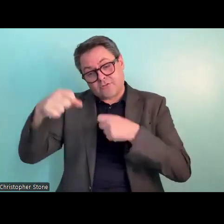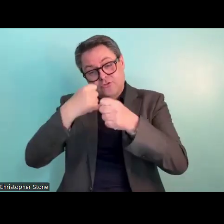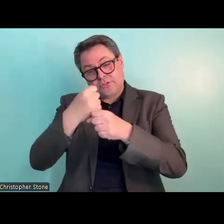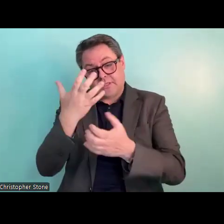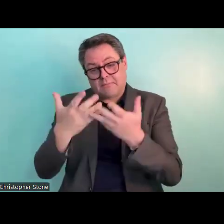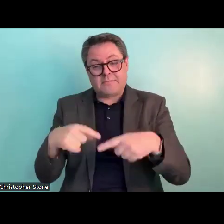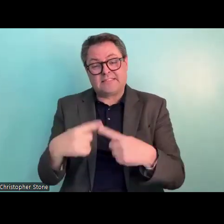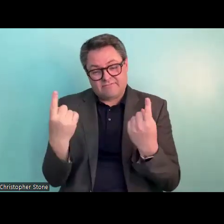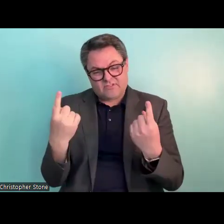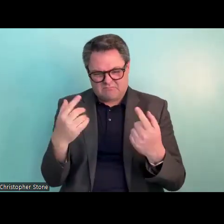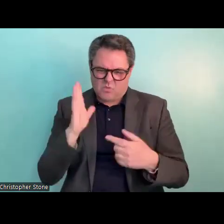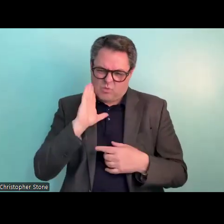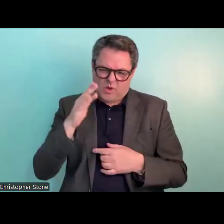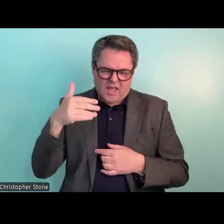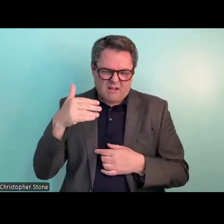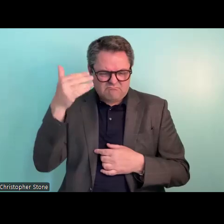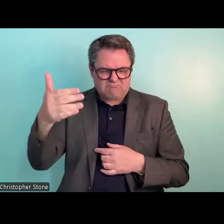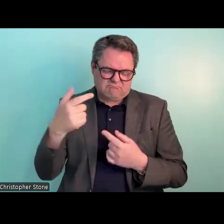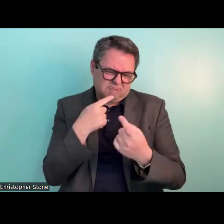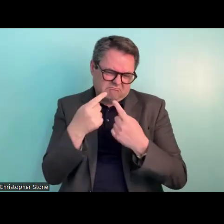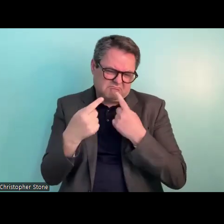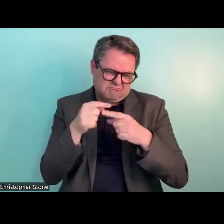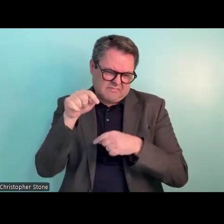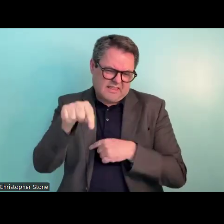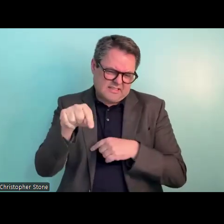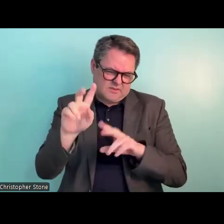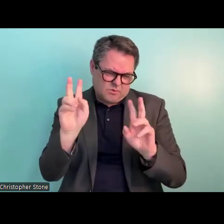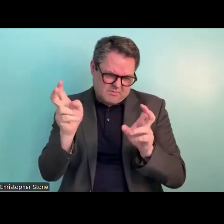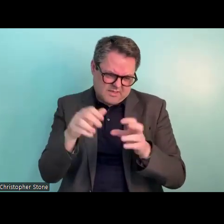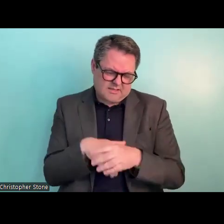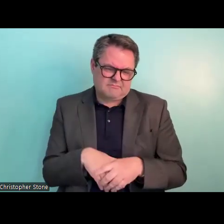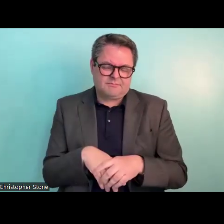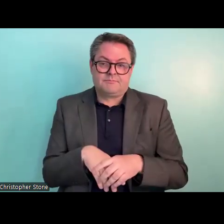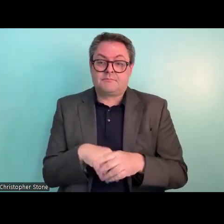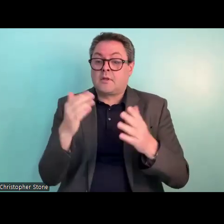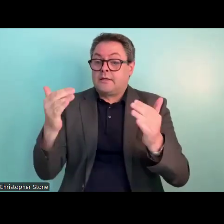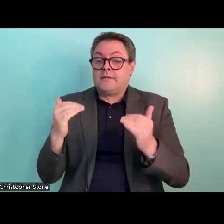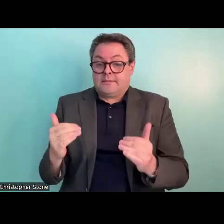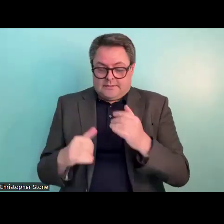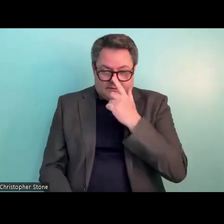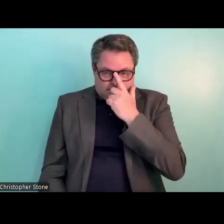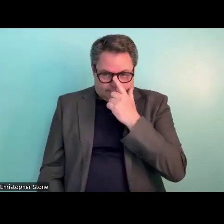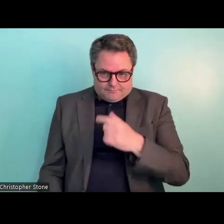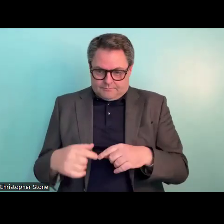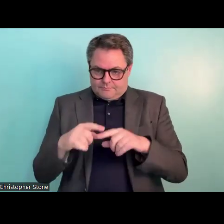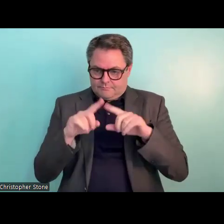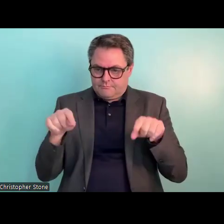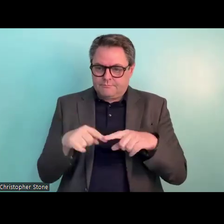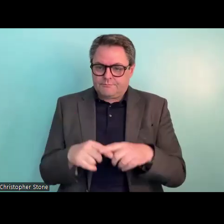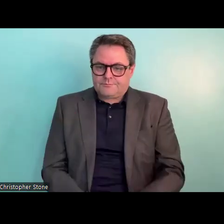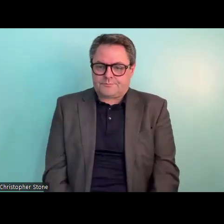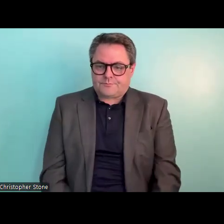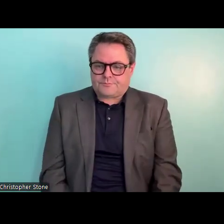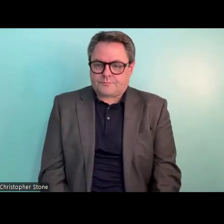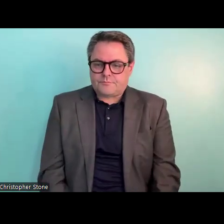later in May this year. Next year, it might be different. And we'll talk about what's going to happen next year as a matter